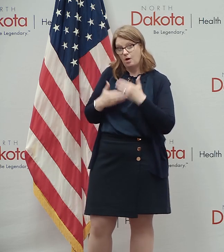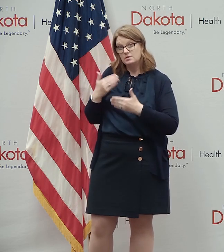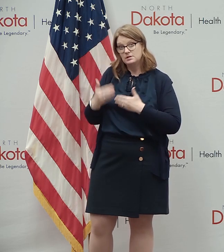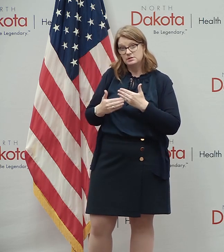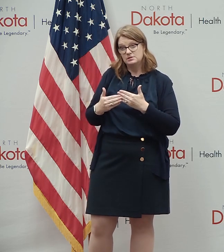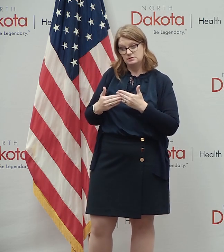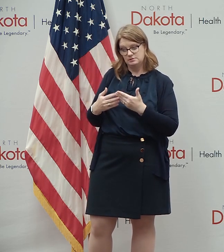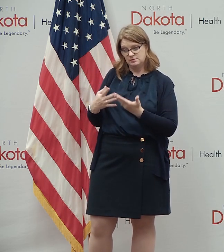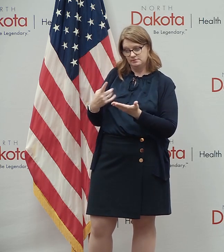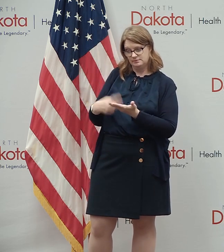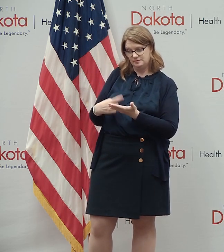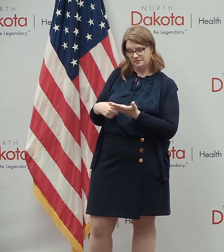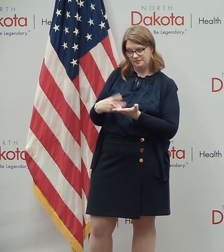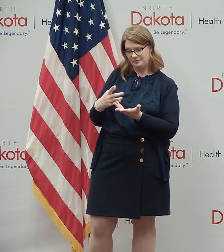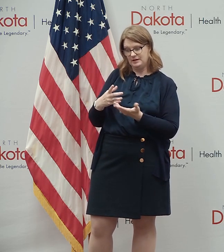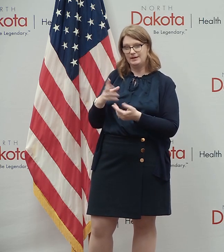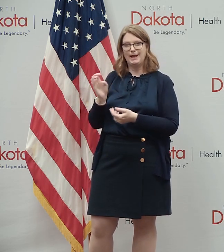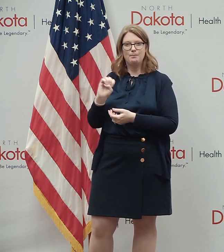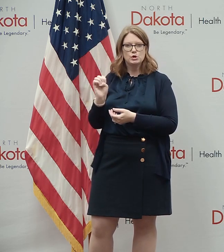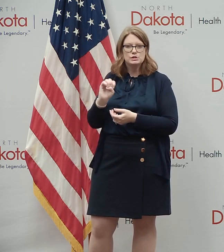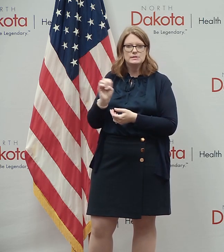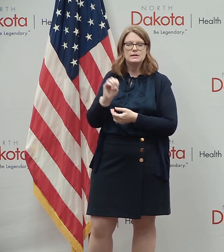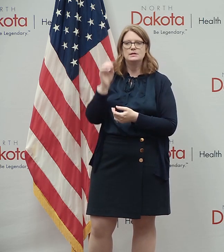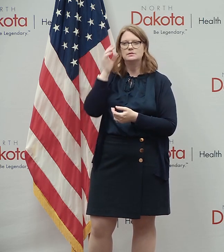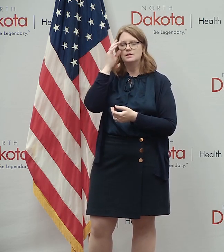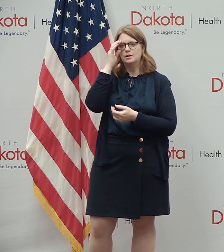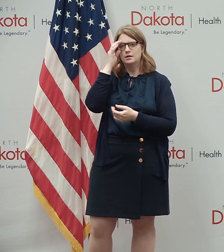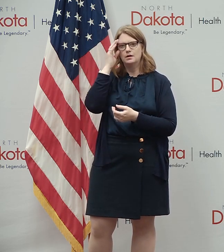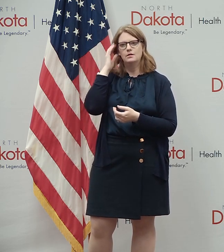to addressing emergencies and to addressing